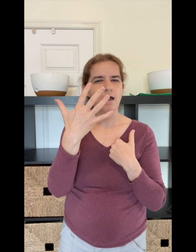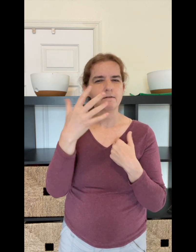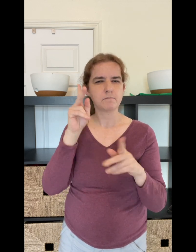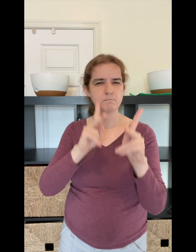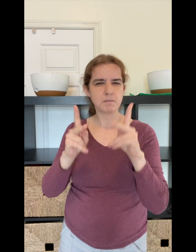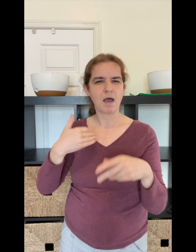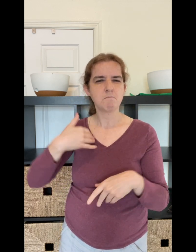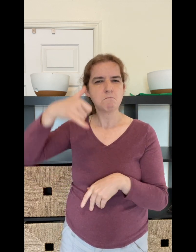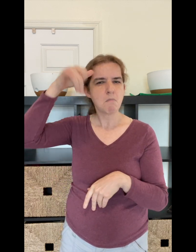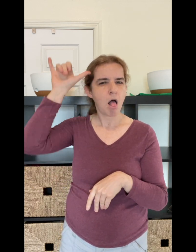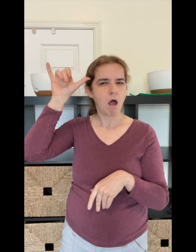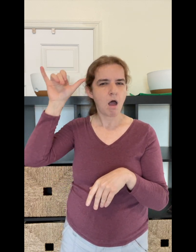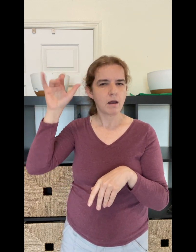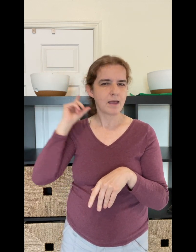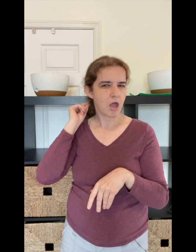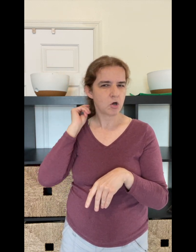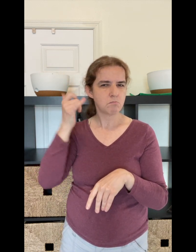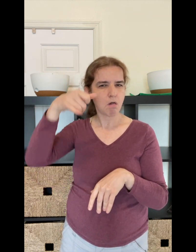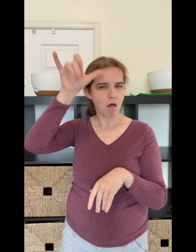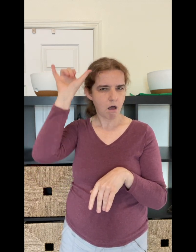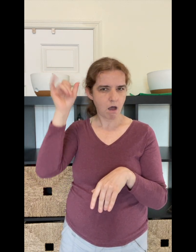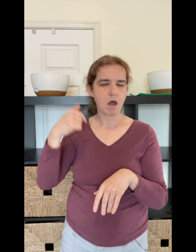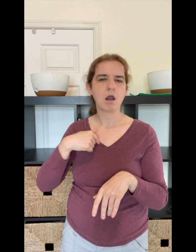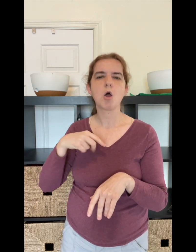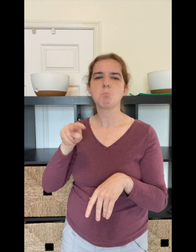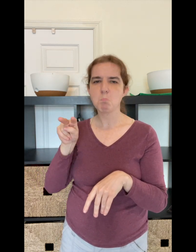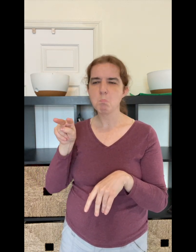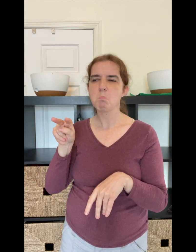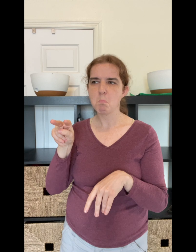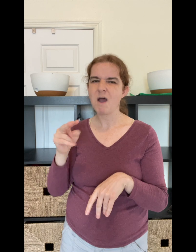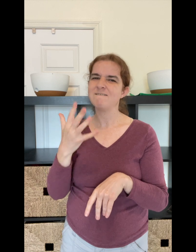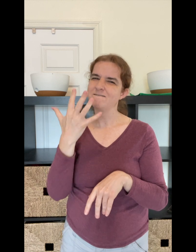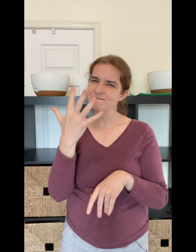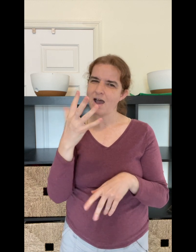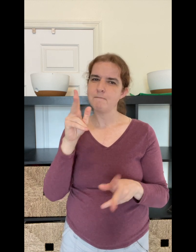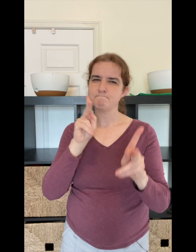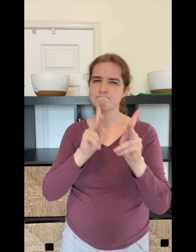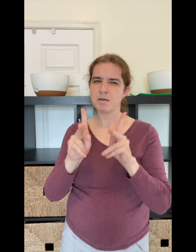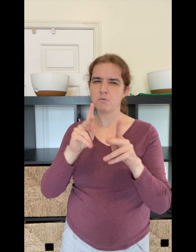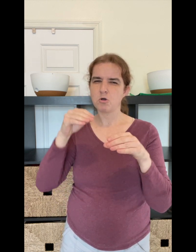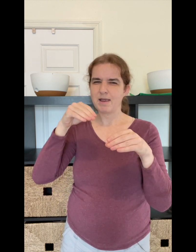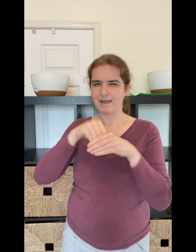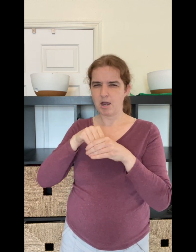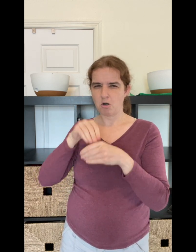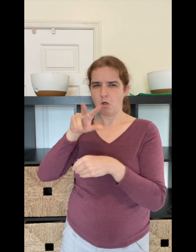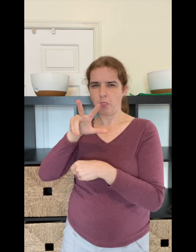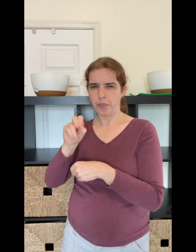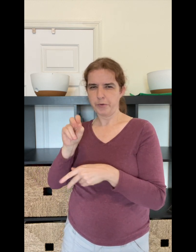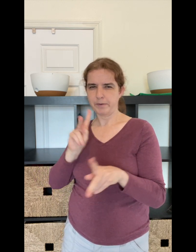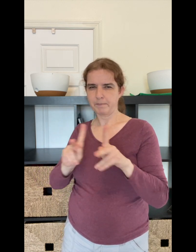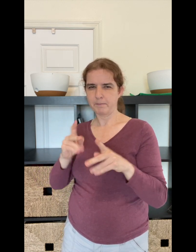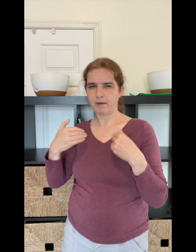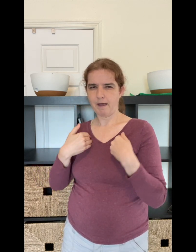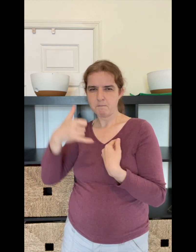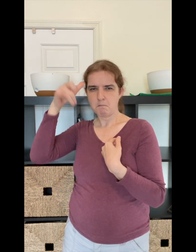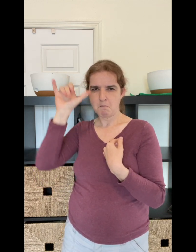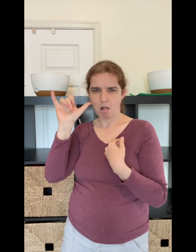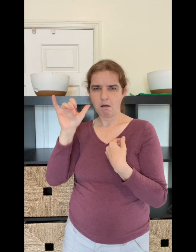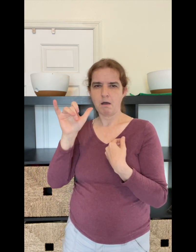And there are 5 people with blonde hair. And that's what I see. That's the information. 5 people in that